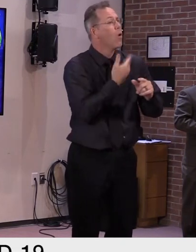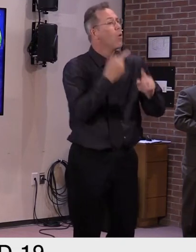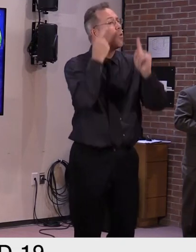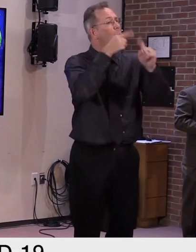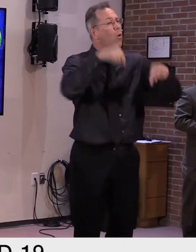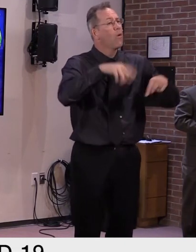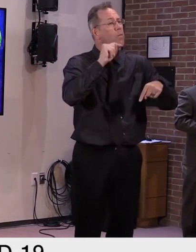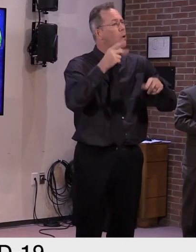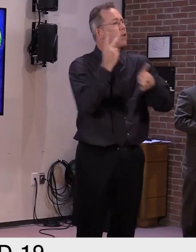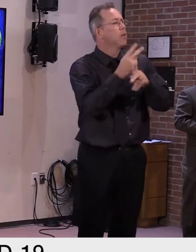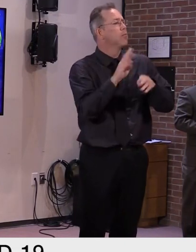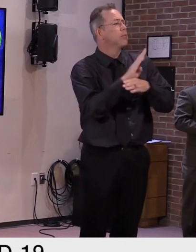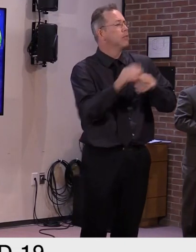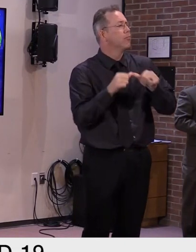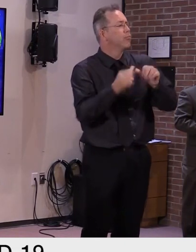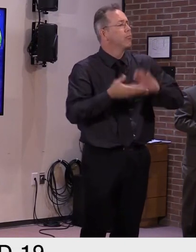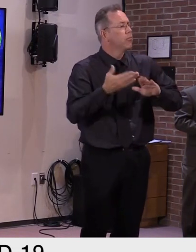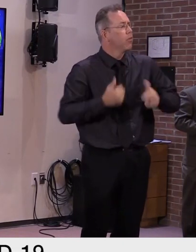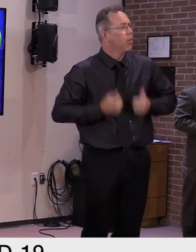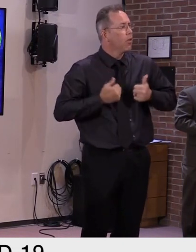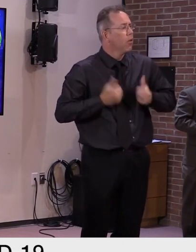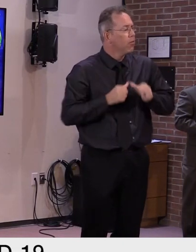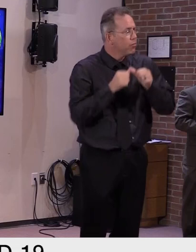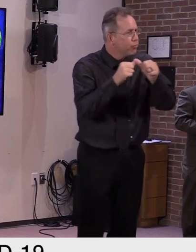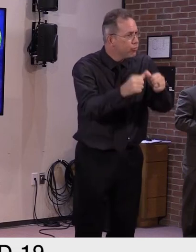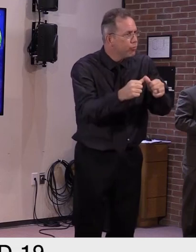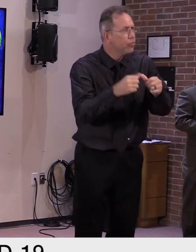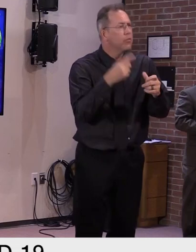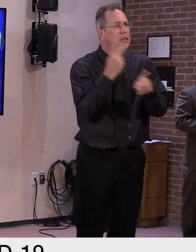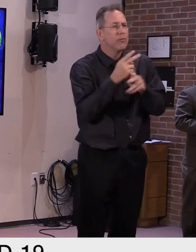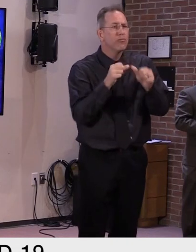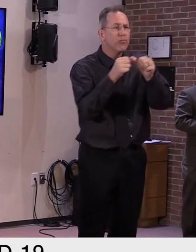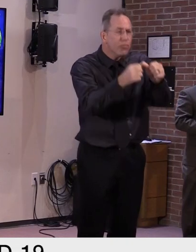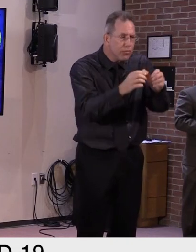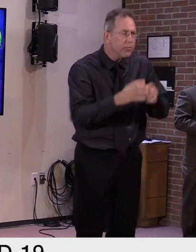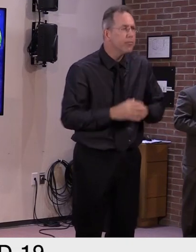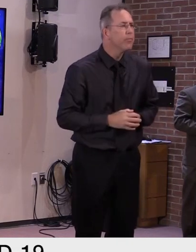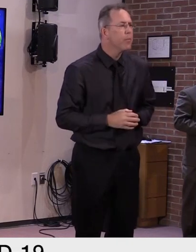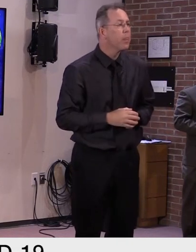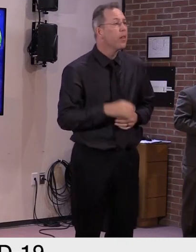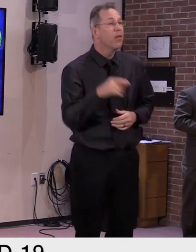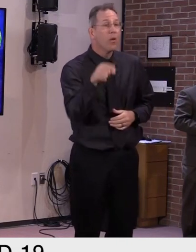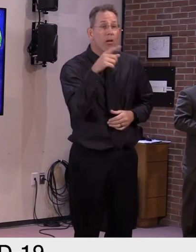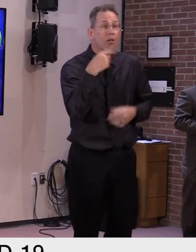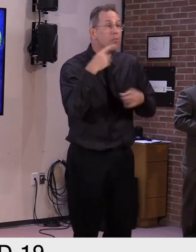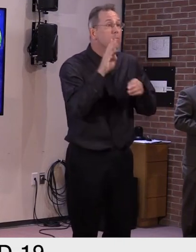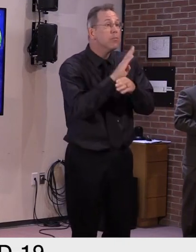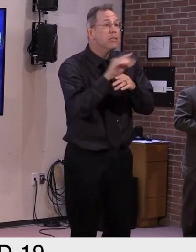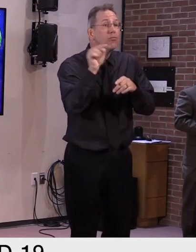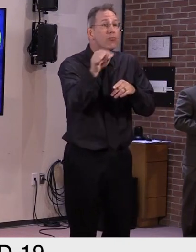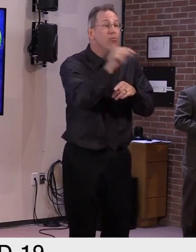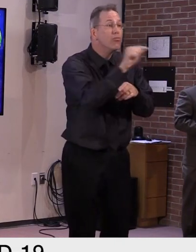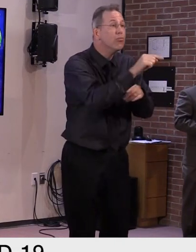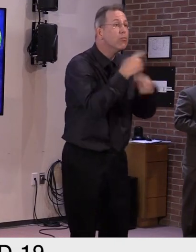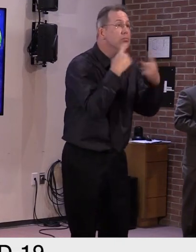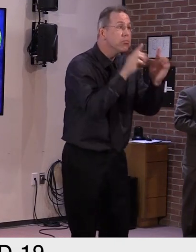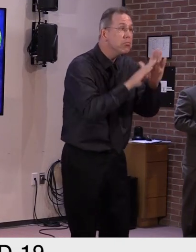communities around the state, and their survival and the ability to thrive is key to our future. Thank you.